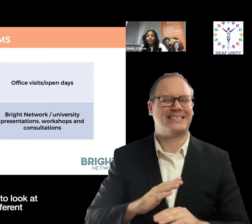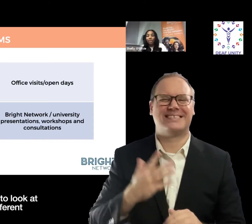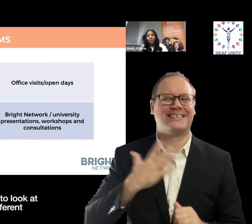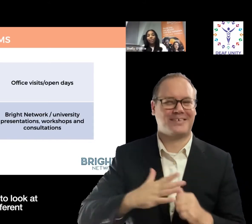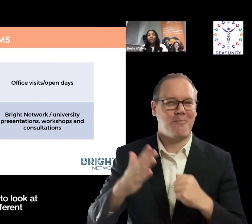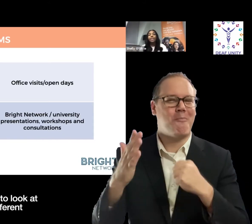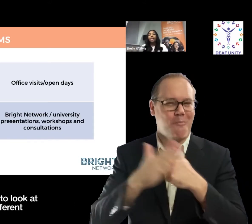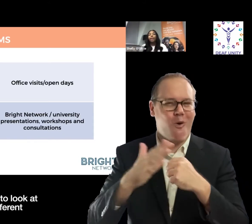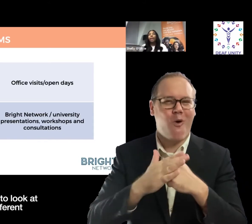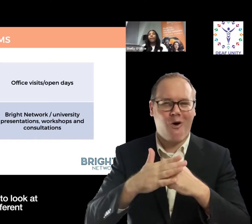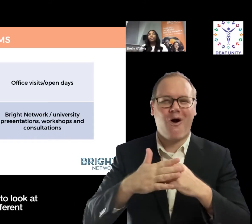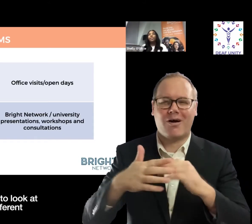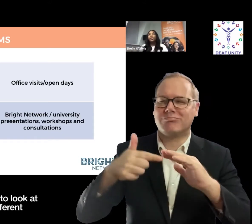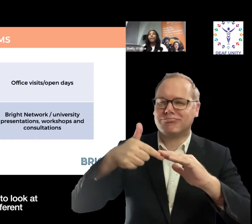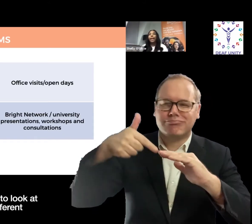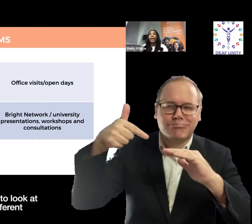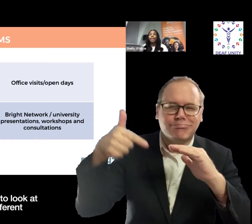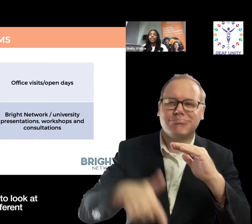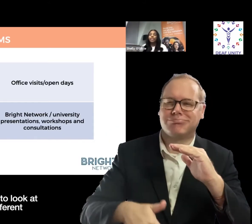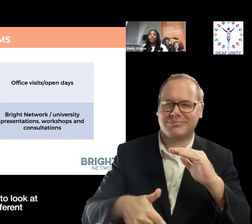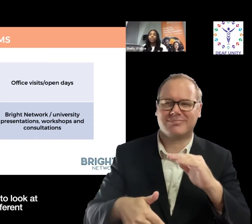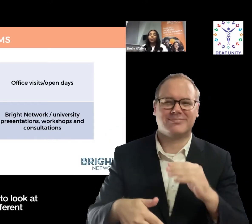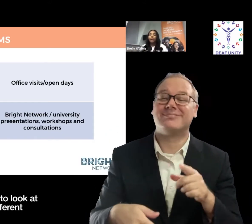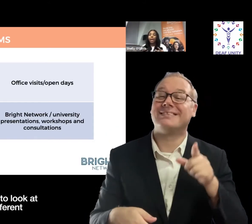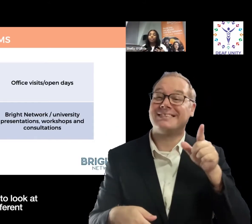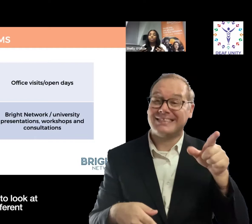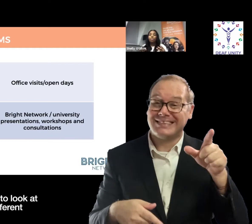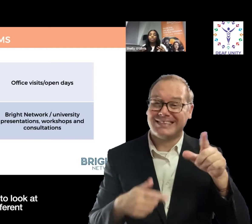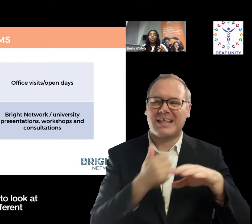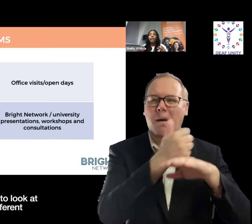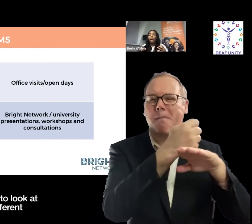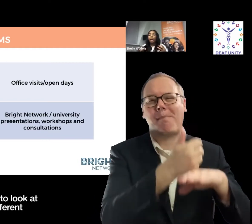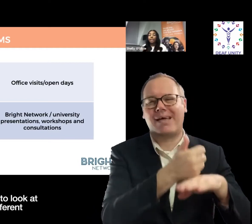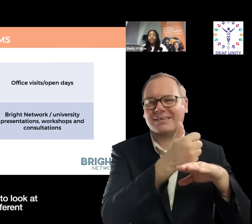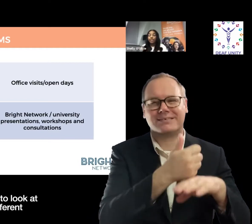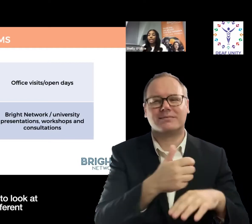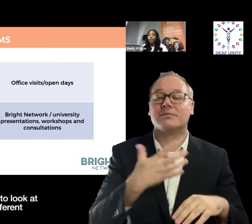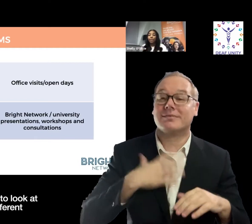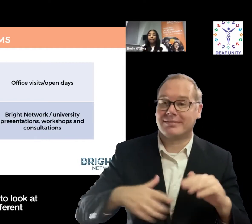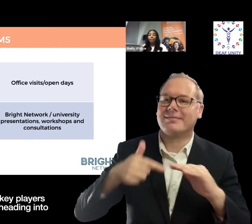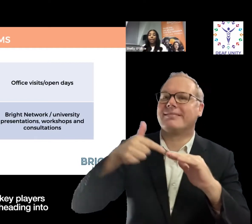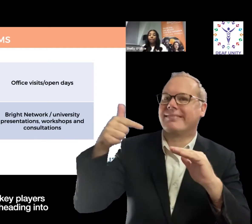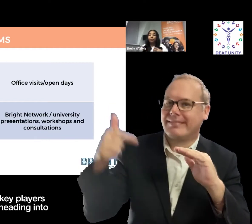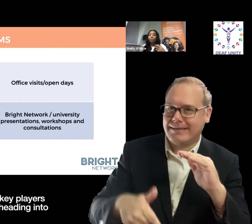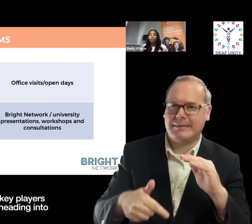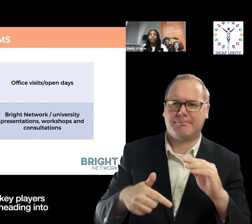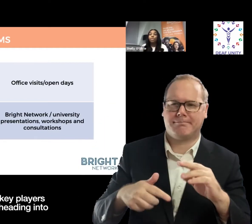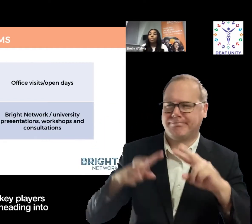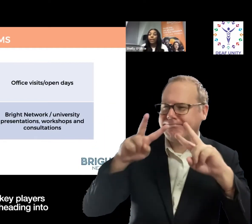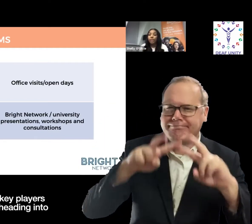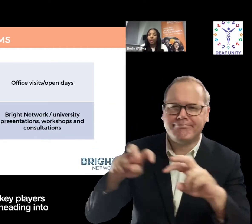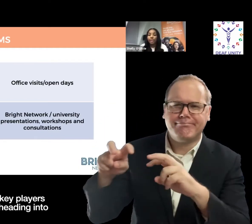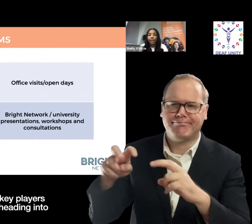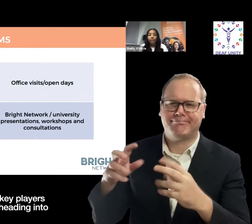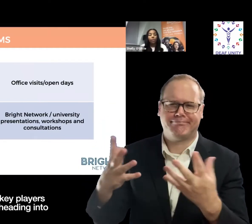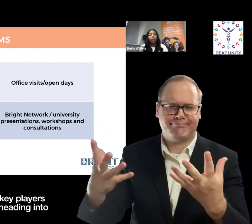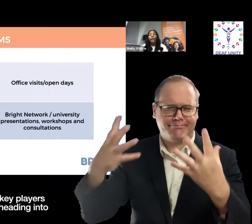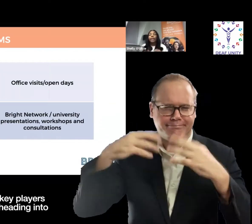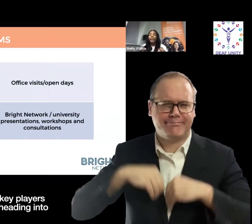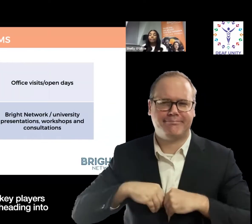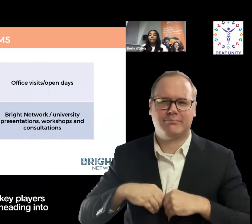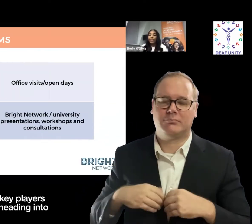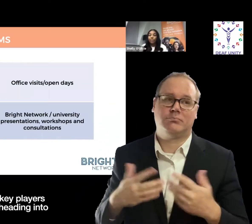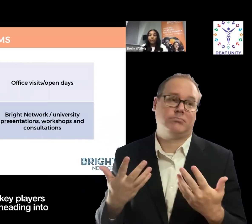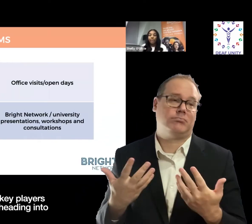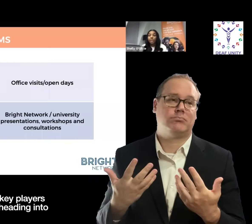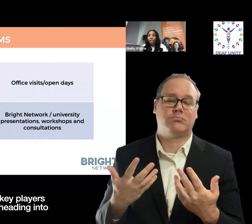press articles to look at different instances where different firms that you're really interested in, or